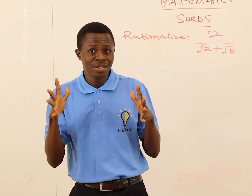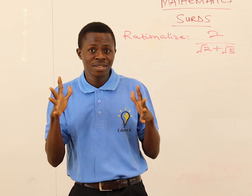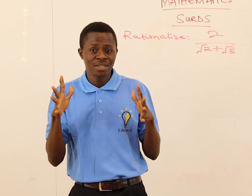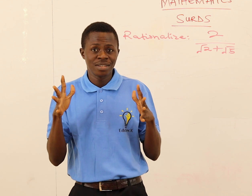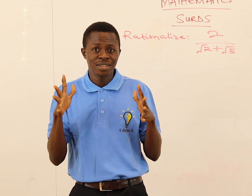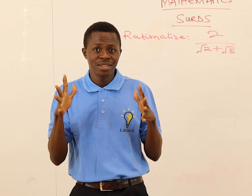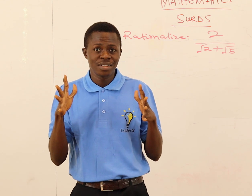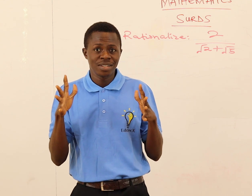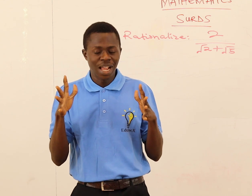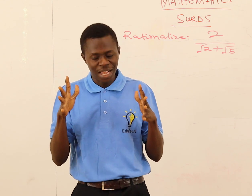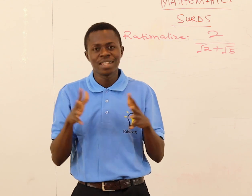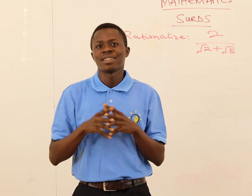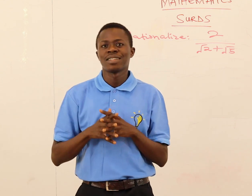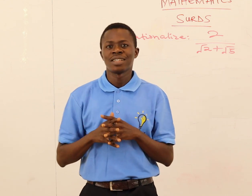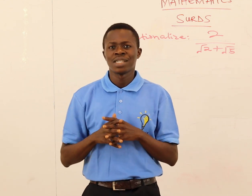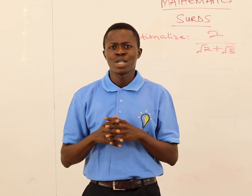We are not yet done.